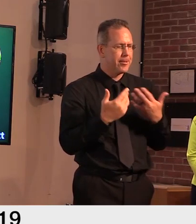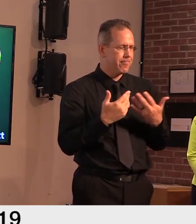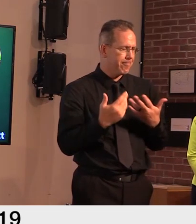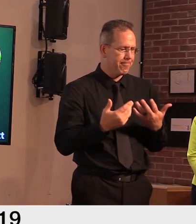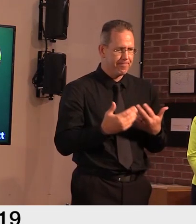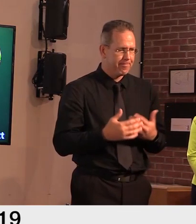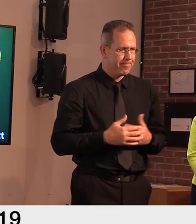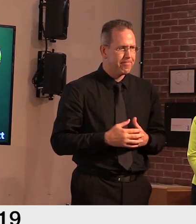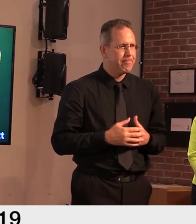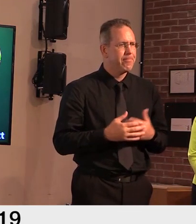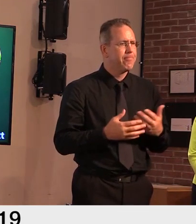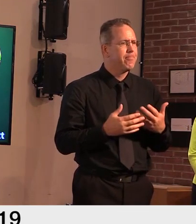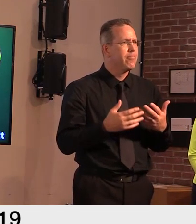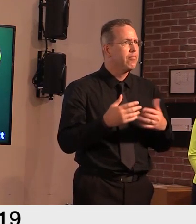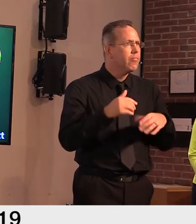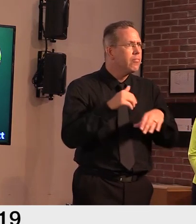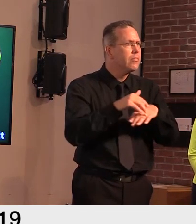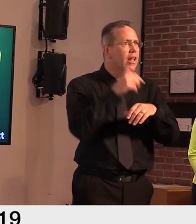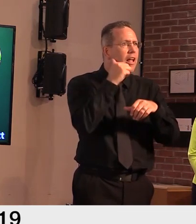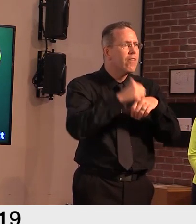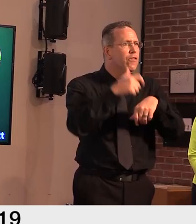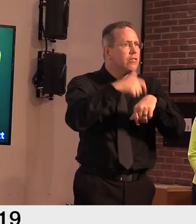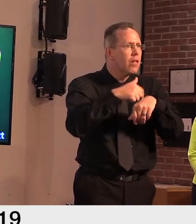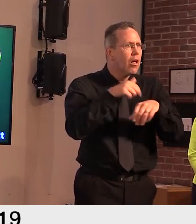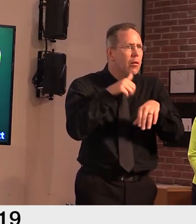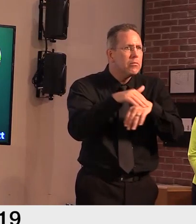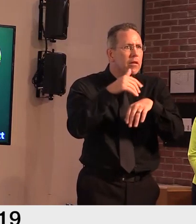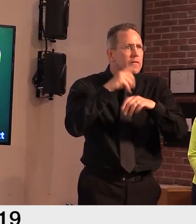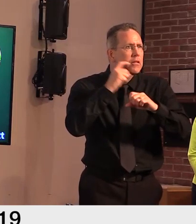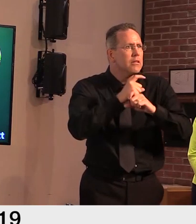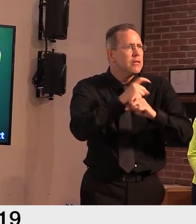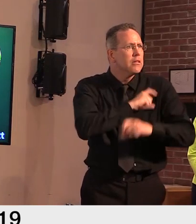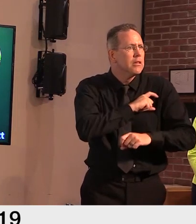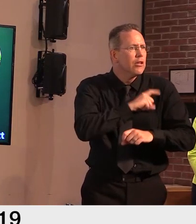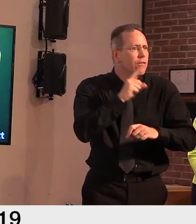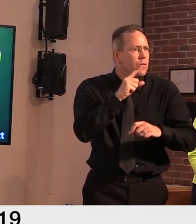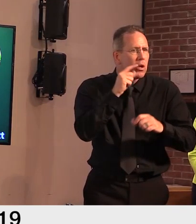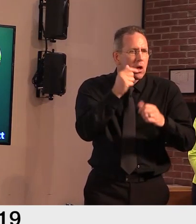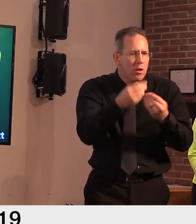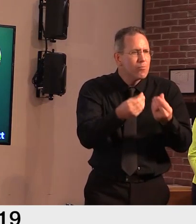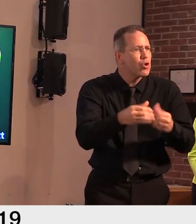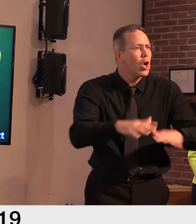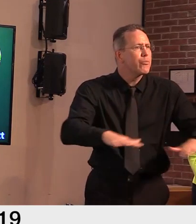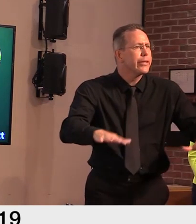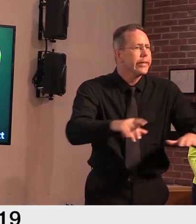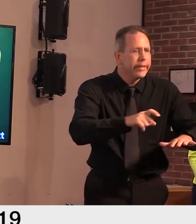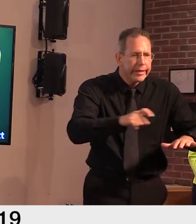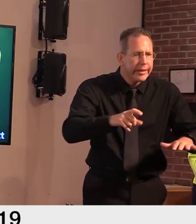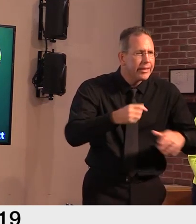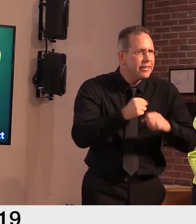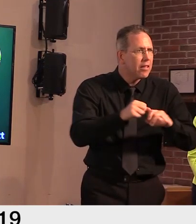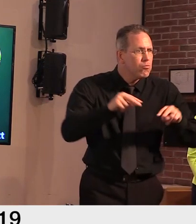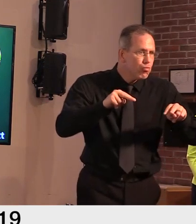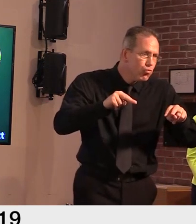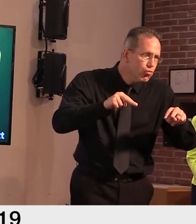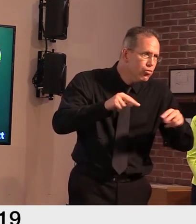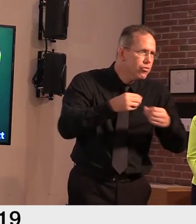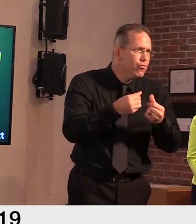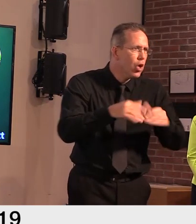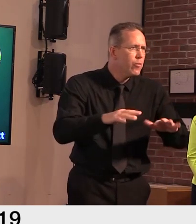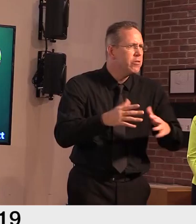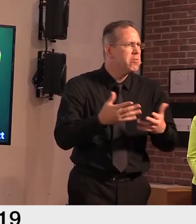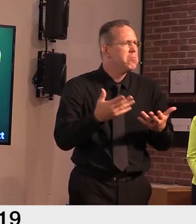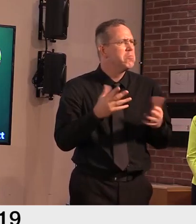we're there to protect those who are participating. But I don't know that we're going to be